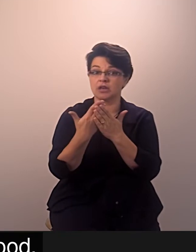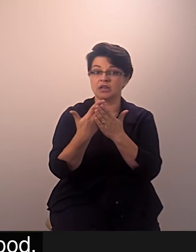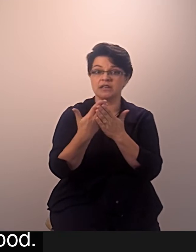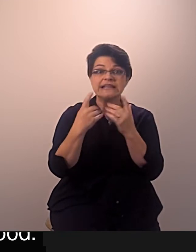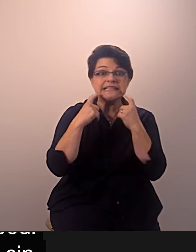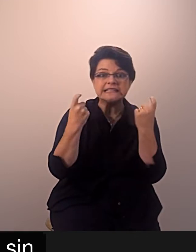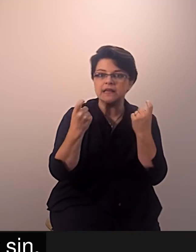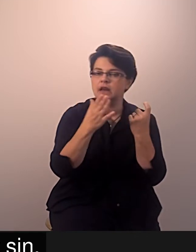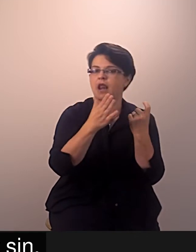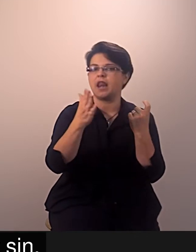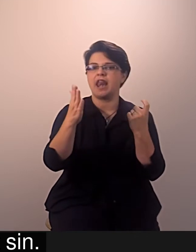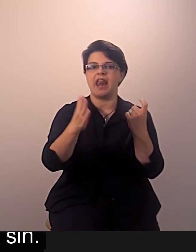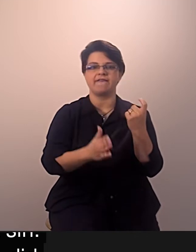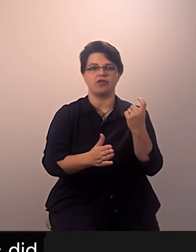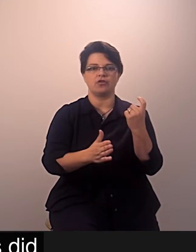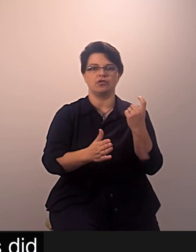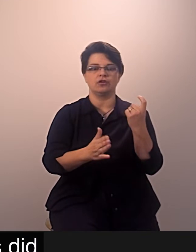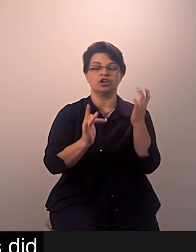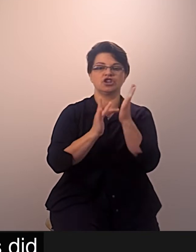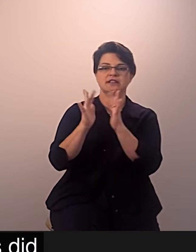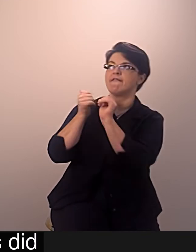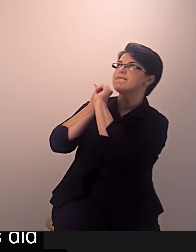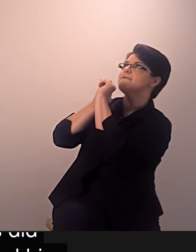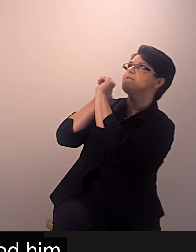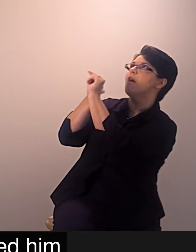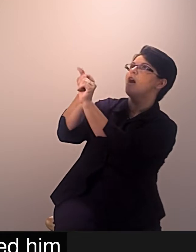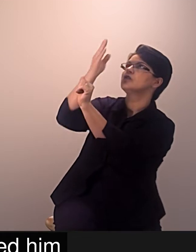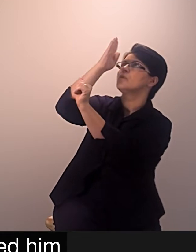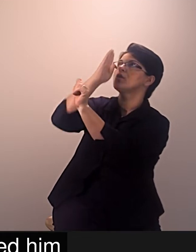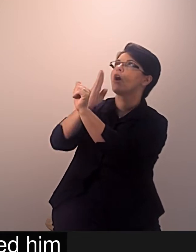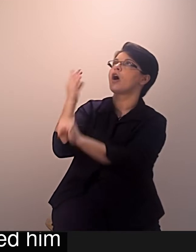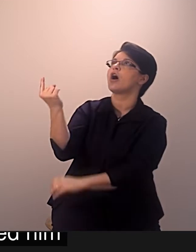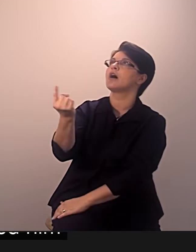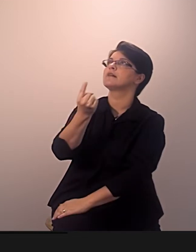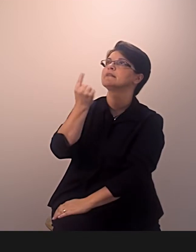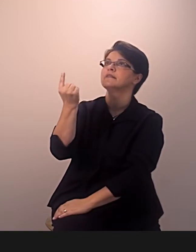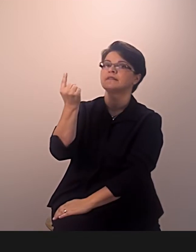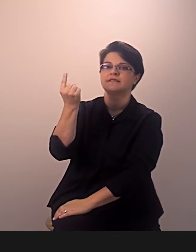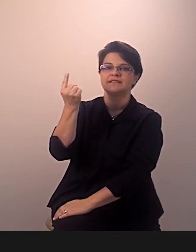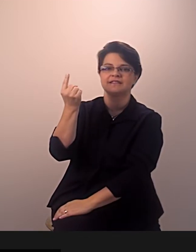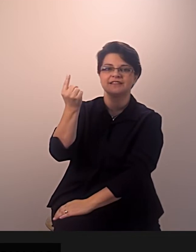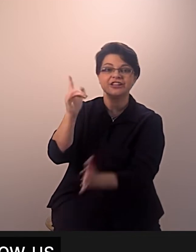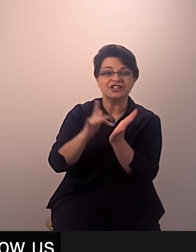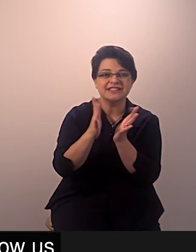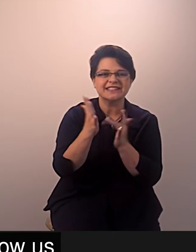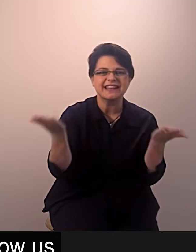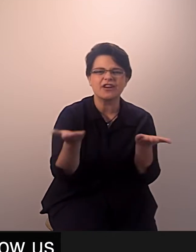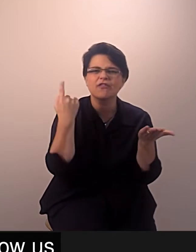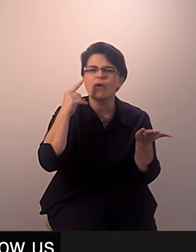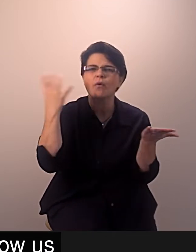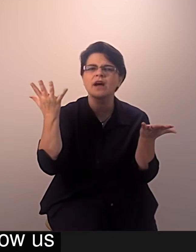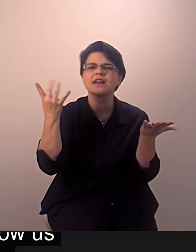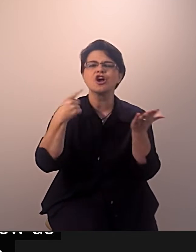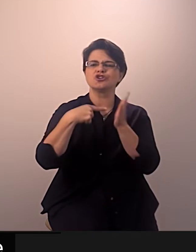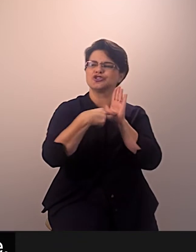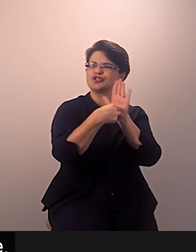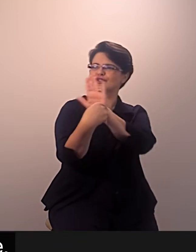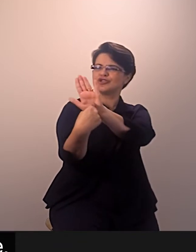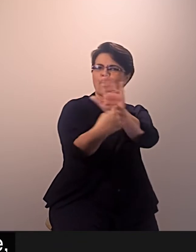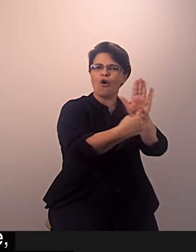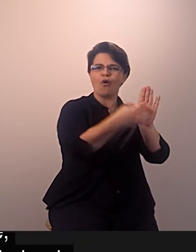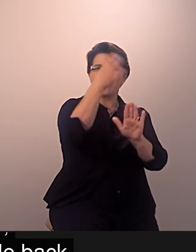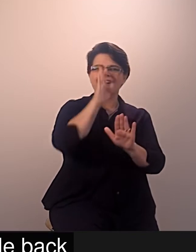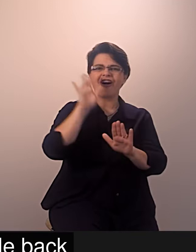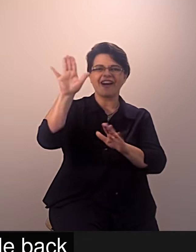Jesus always did what God wanted him to do. He came to show us God's love and to win people back to